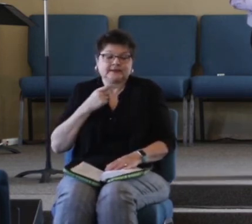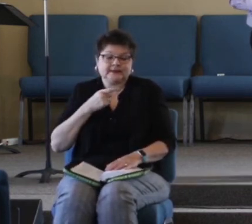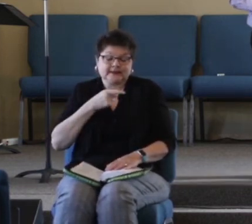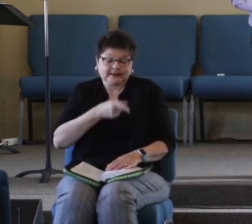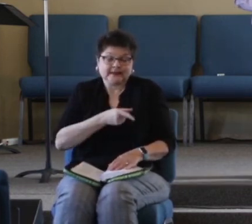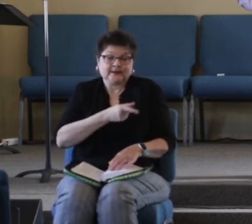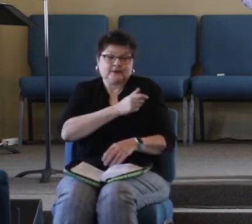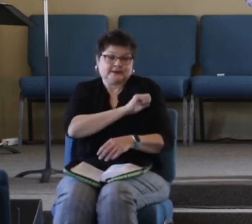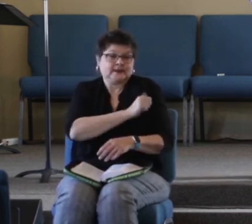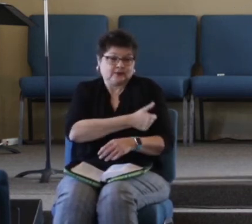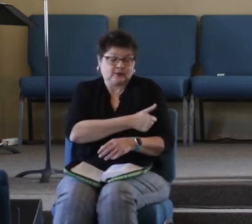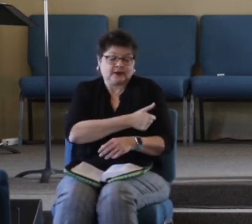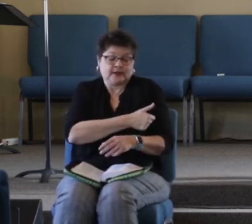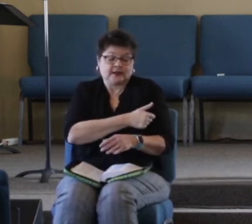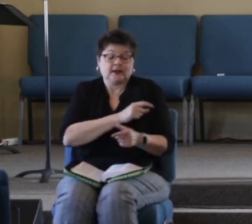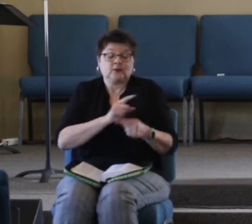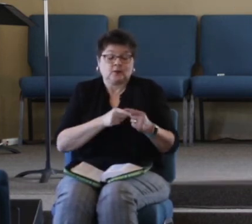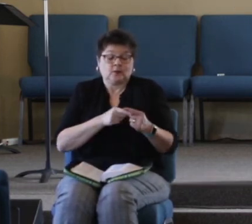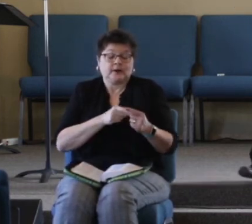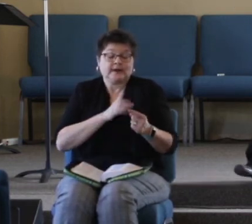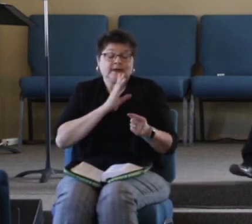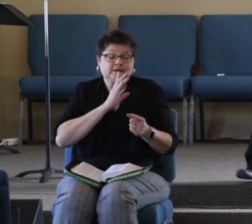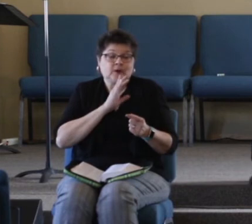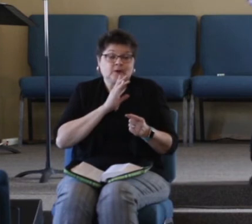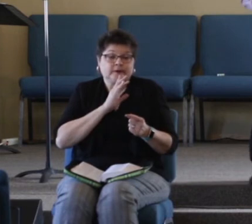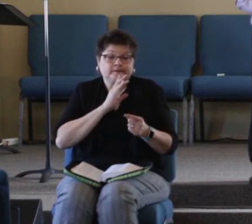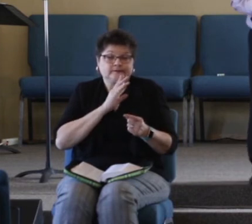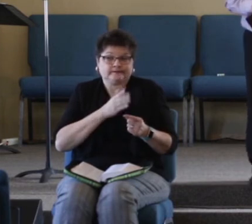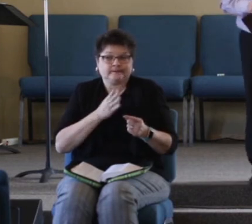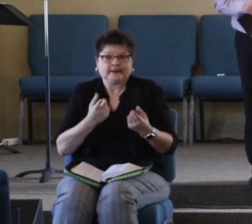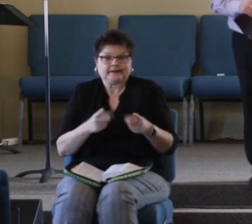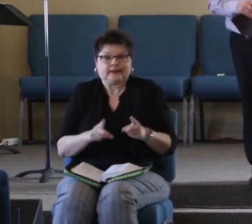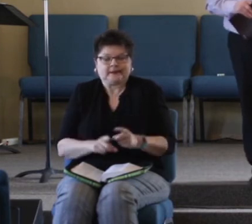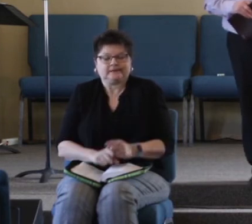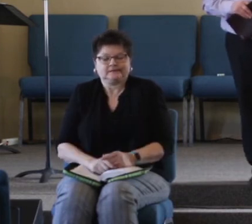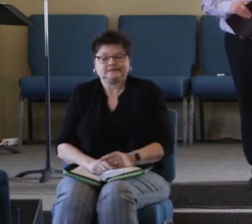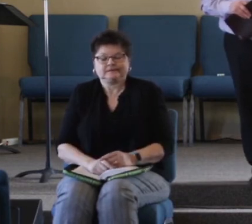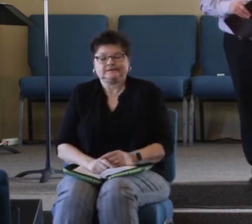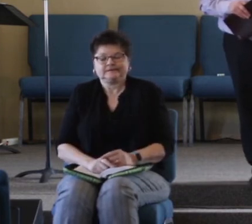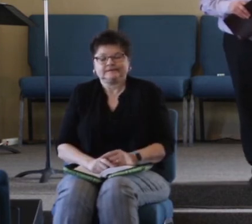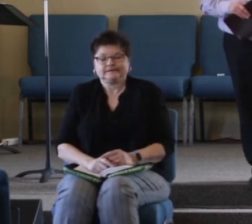saw that when he spoke, things happened.